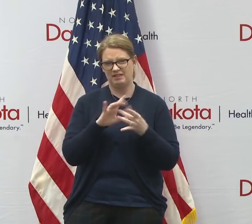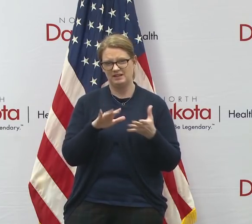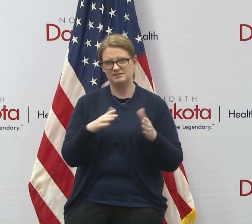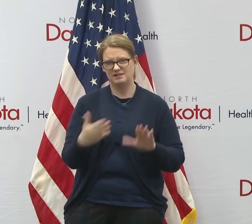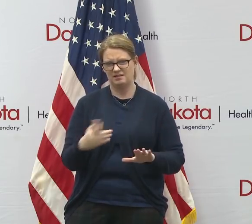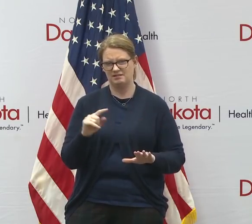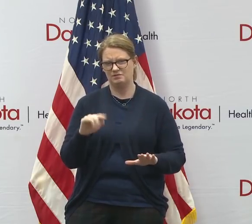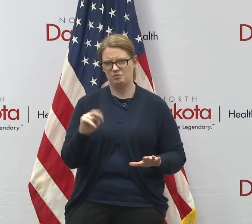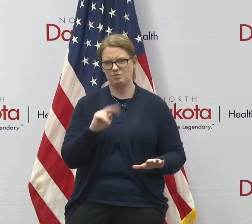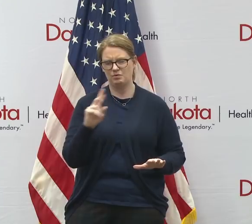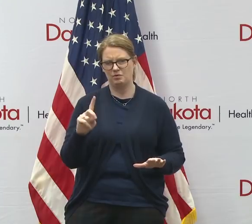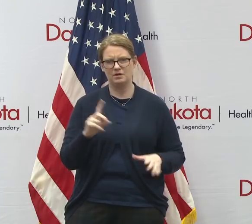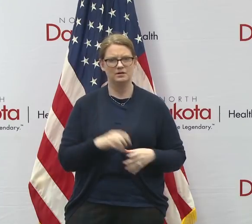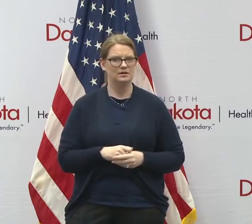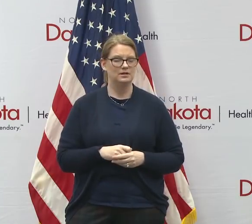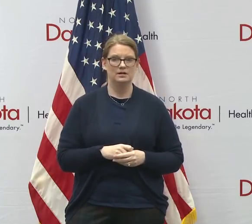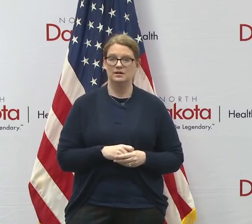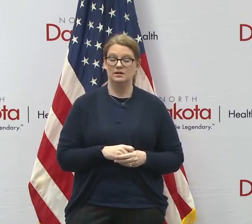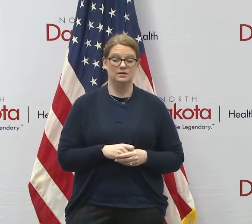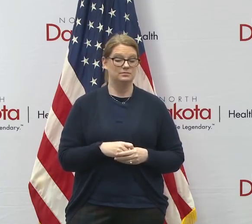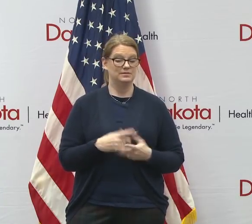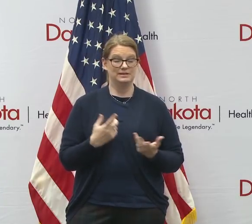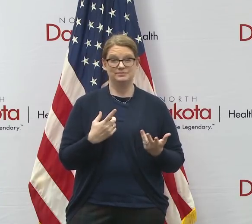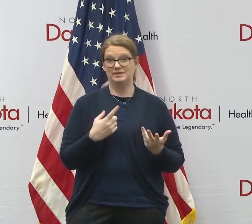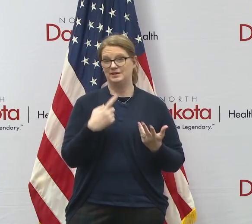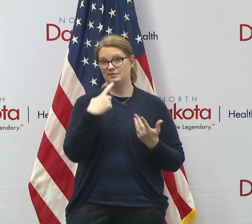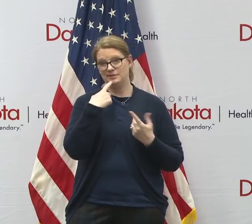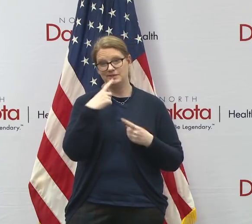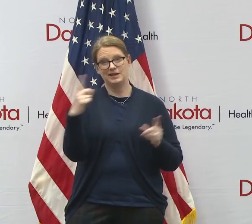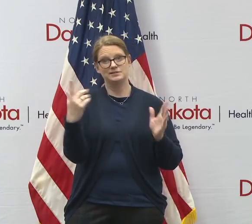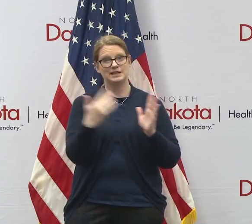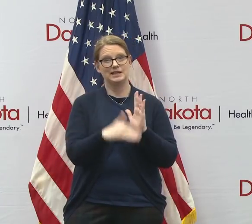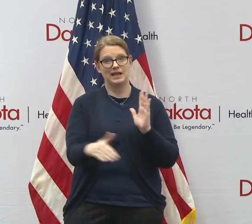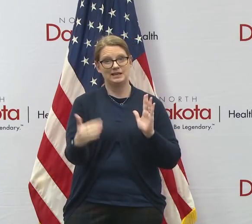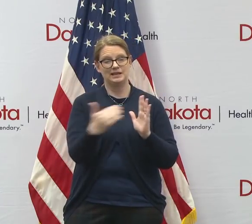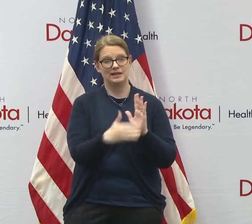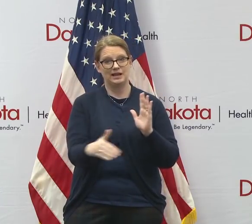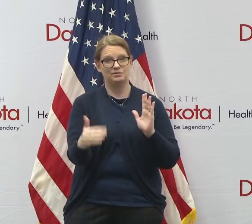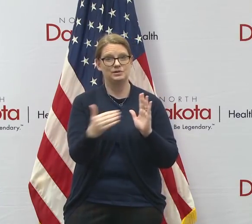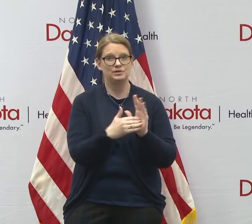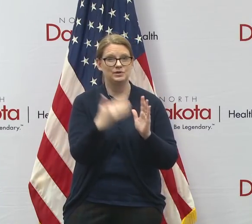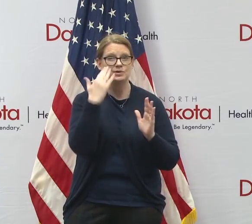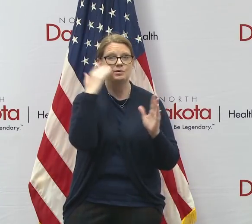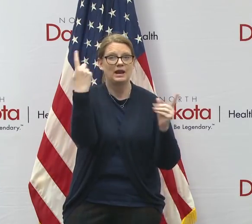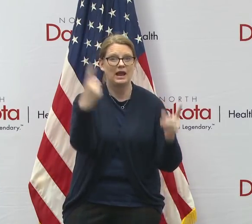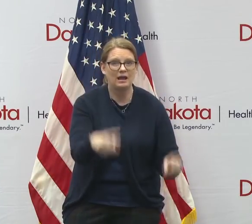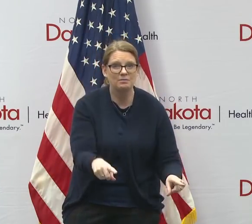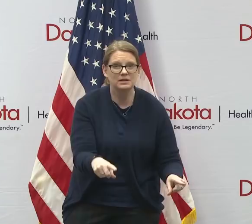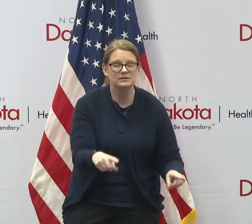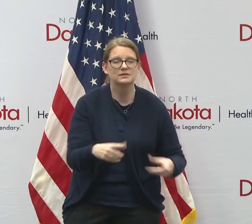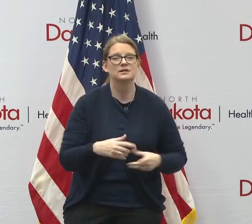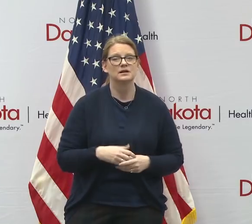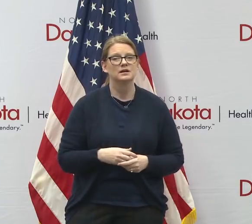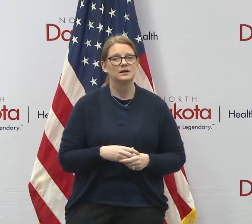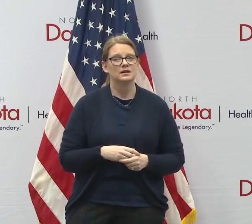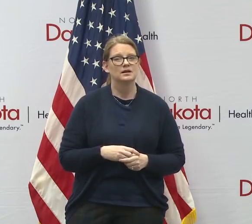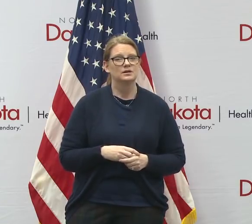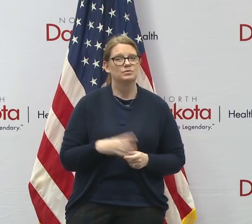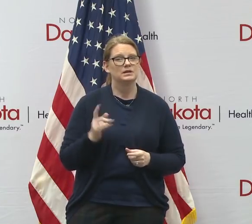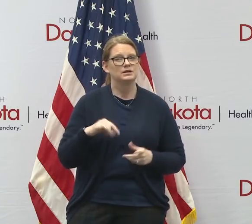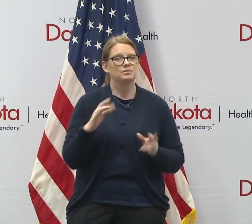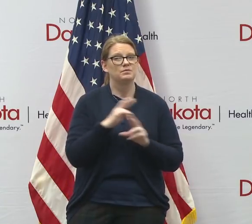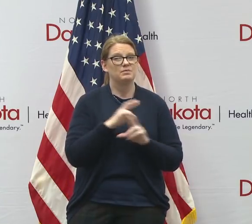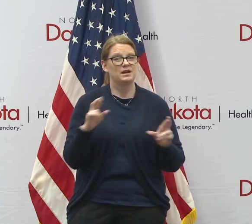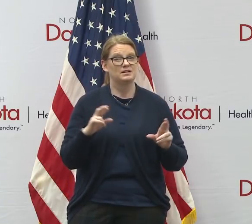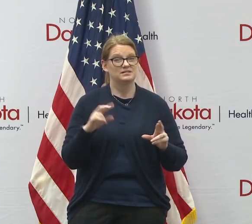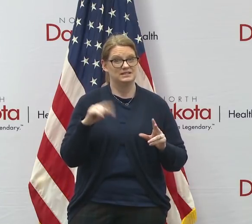As we have said for some time, we knew this day would come, but we should prepare ourselves for the real possibility that this will not